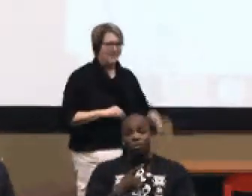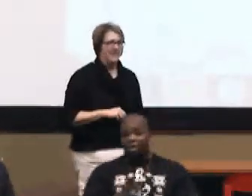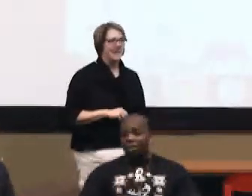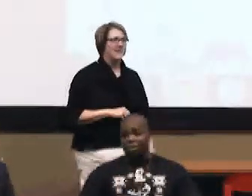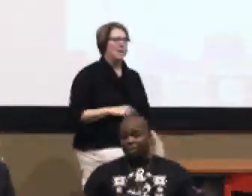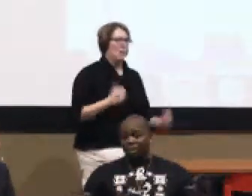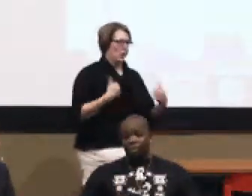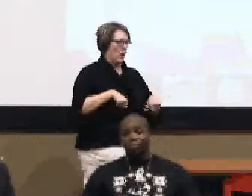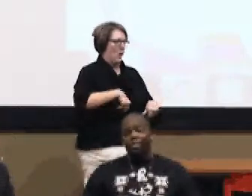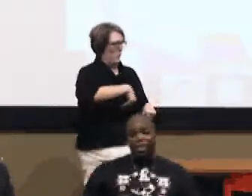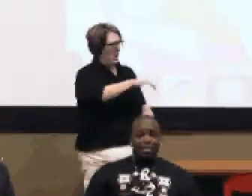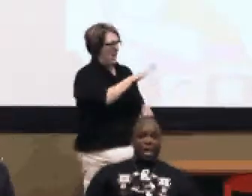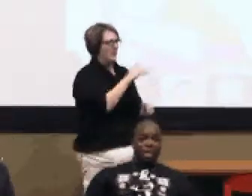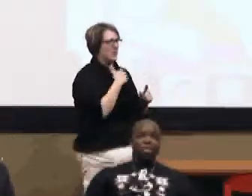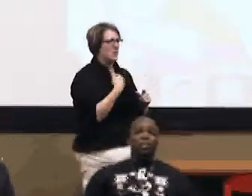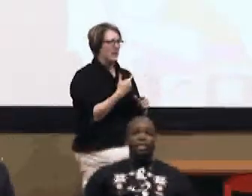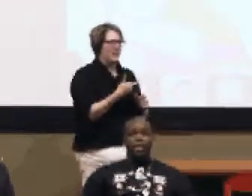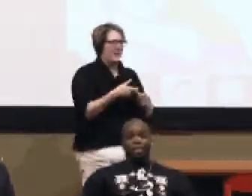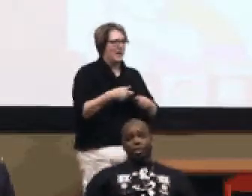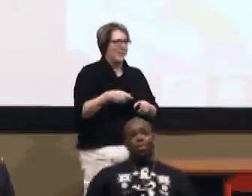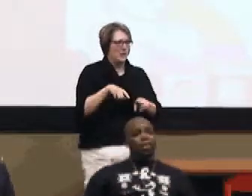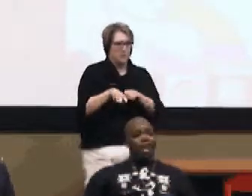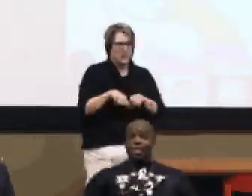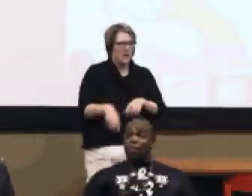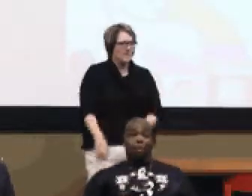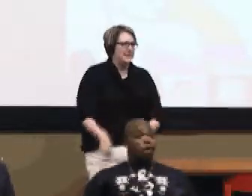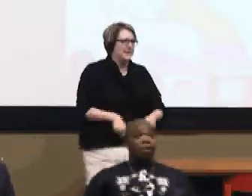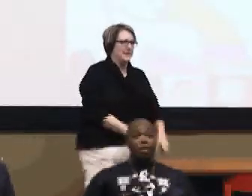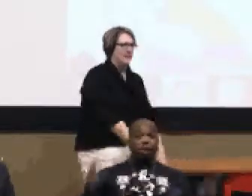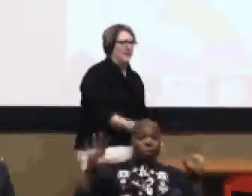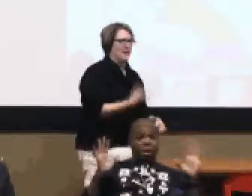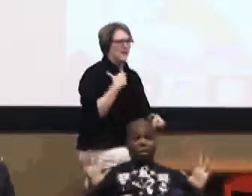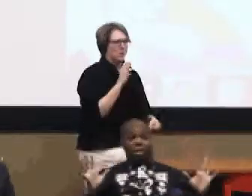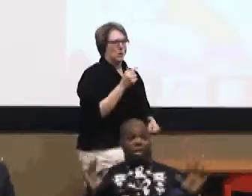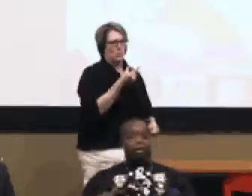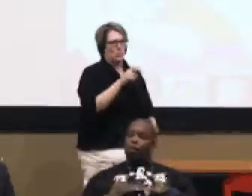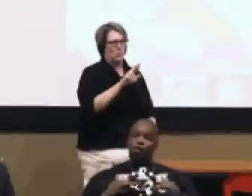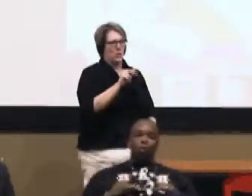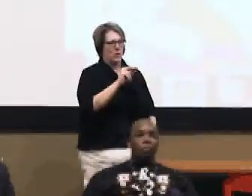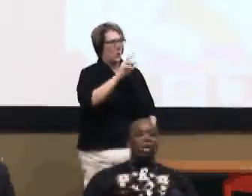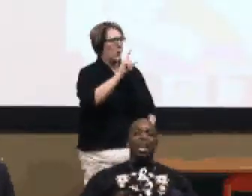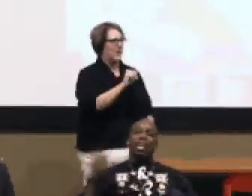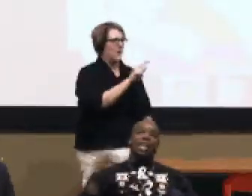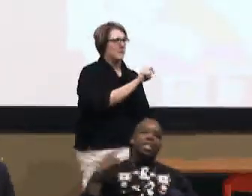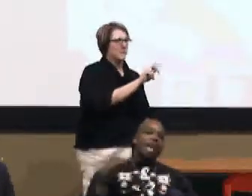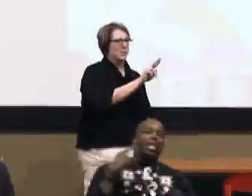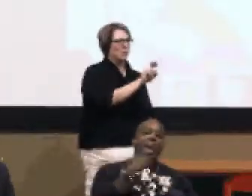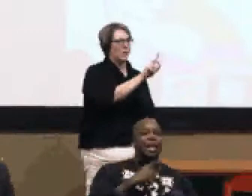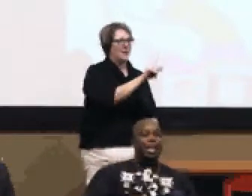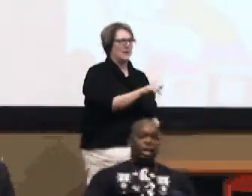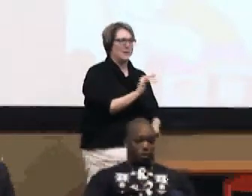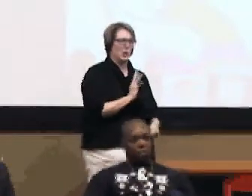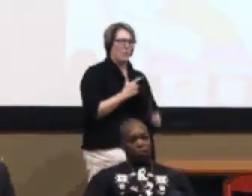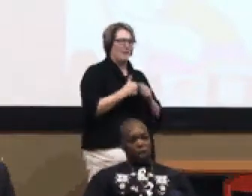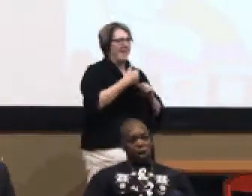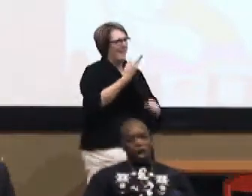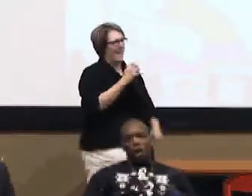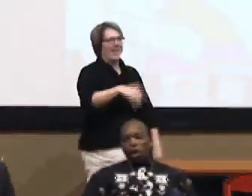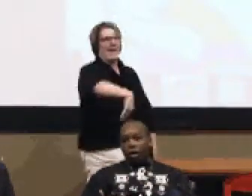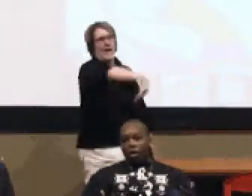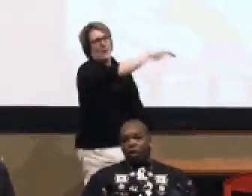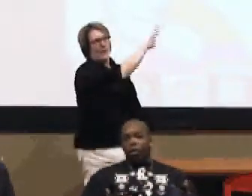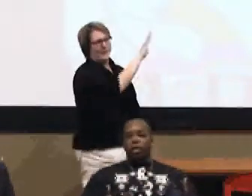Throw on whatever, thick socks you need, crunch on lots of granola, go be trendy. Cool with me. Get the hell out of here.